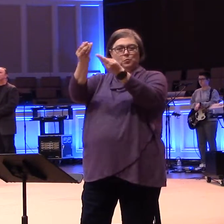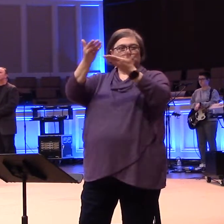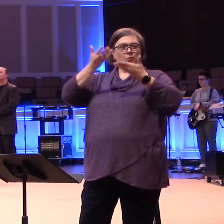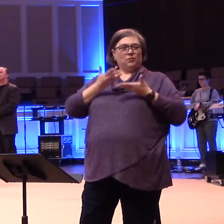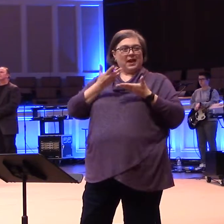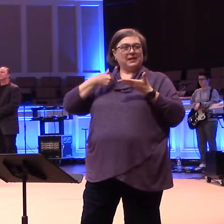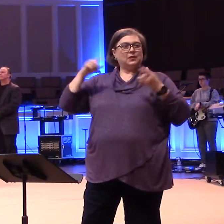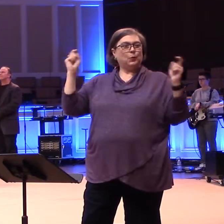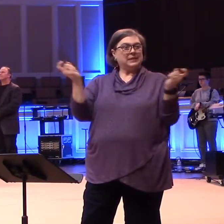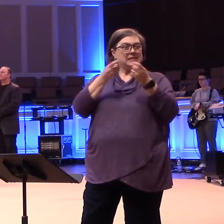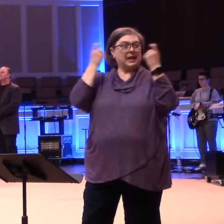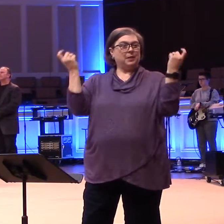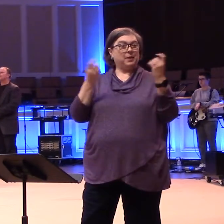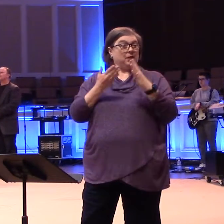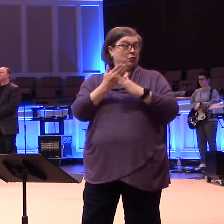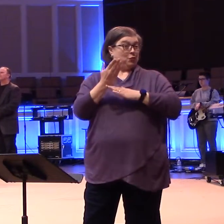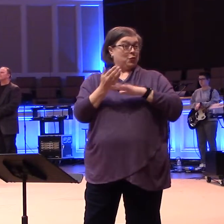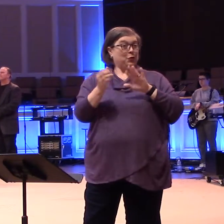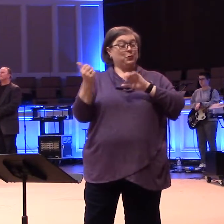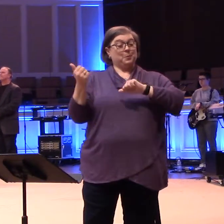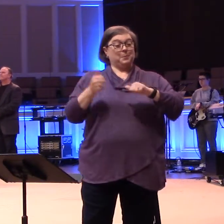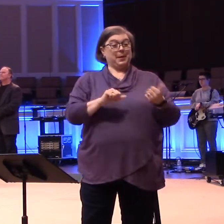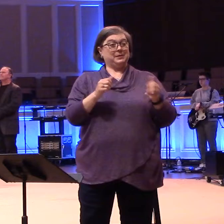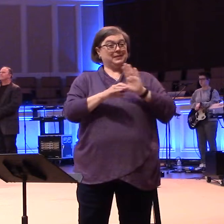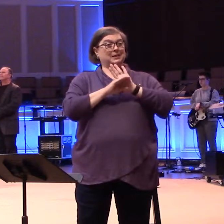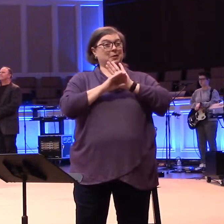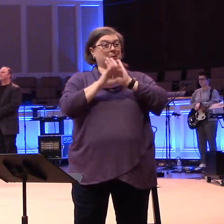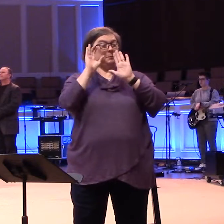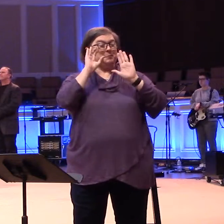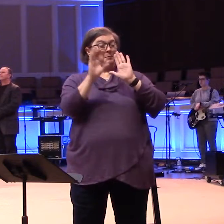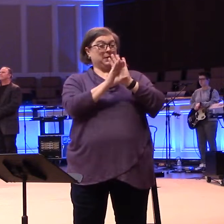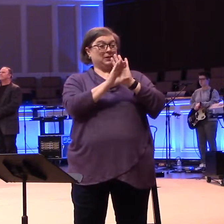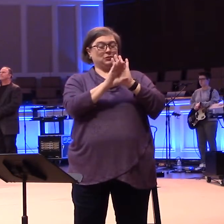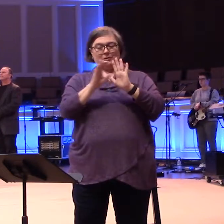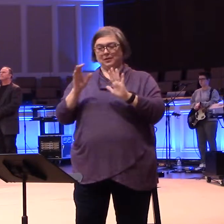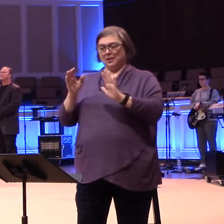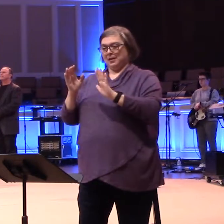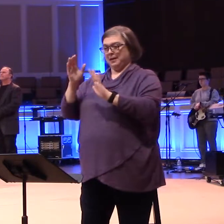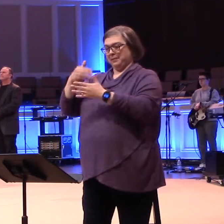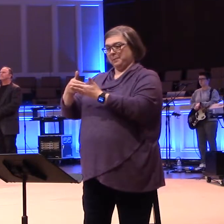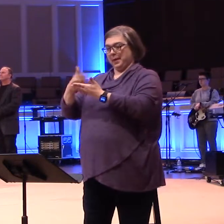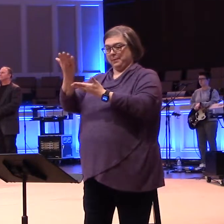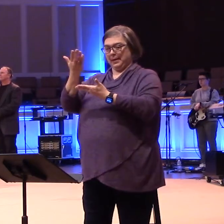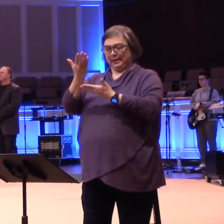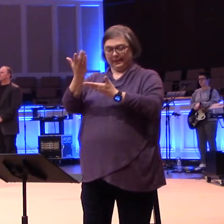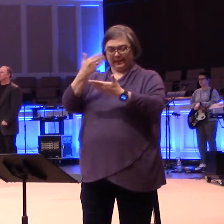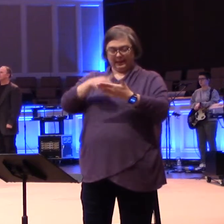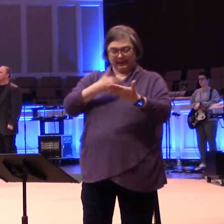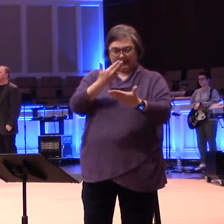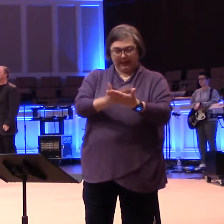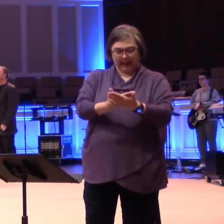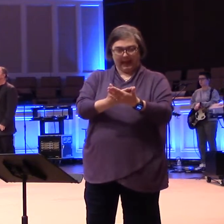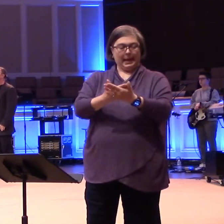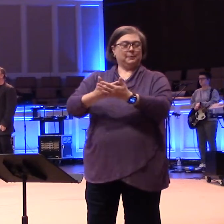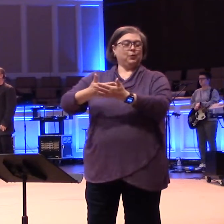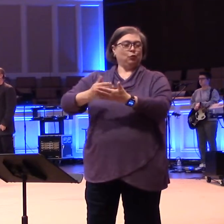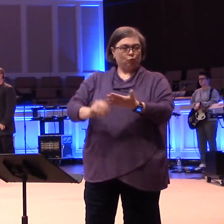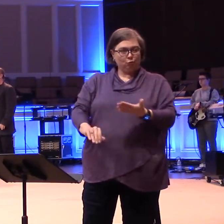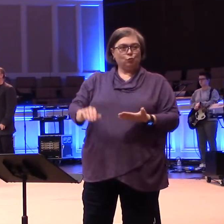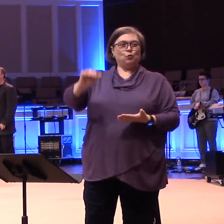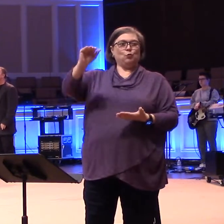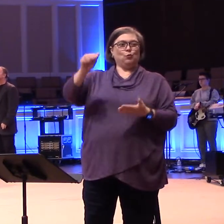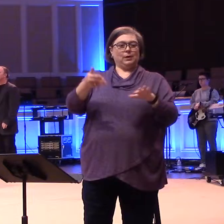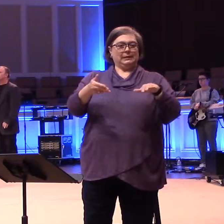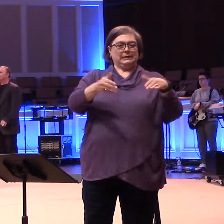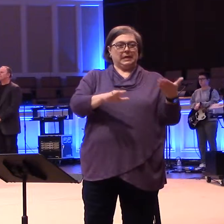in baptism. In the picture of that baby that came, grew, lived perfectly, died, rose again for